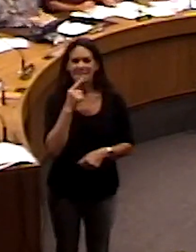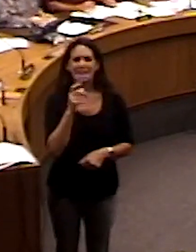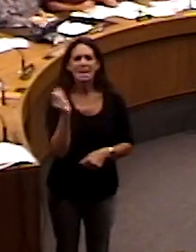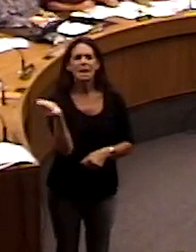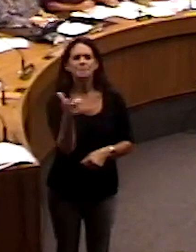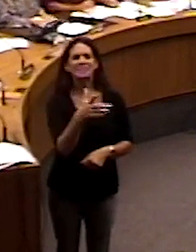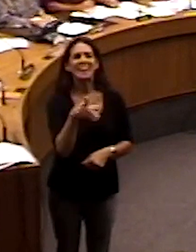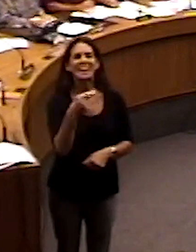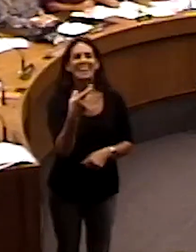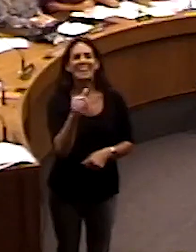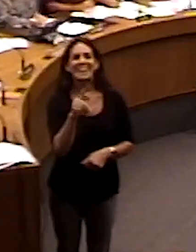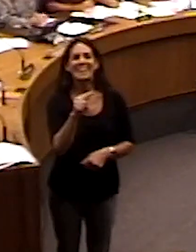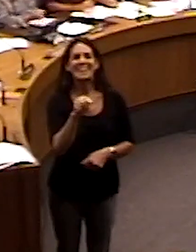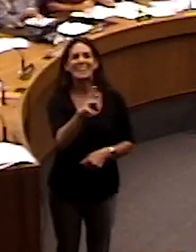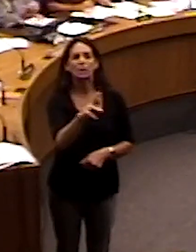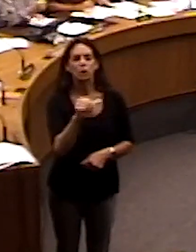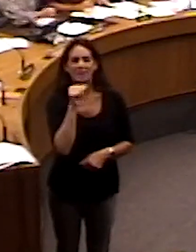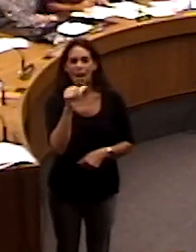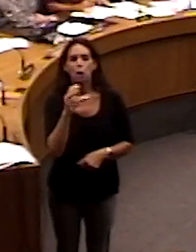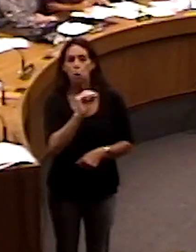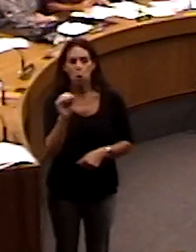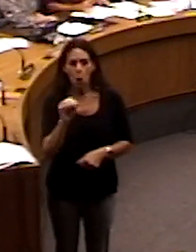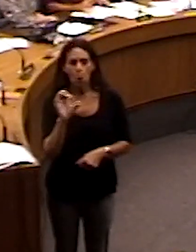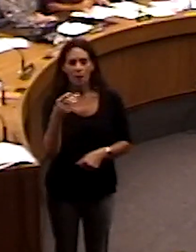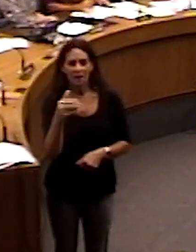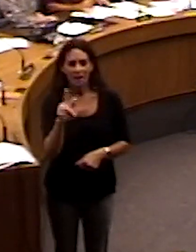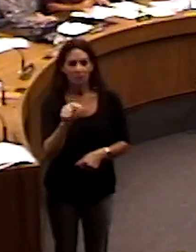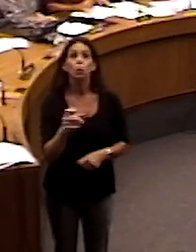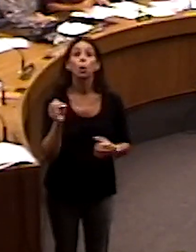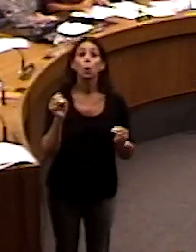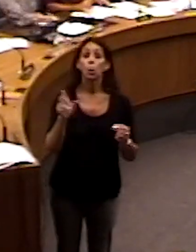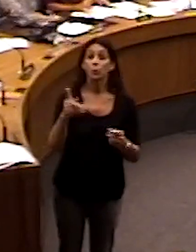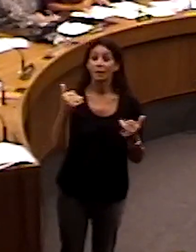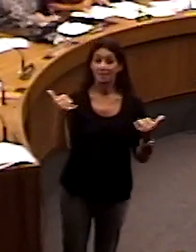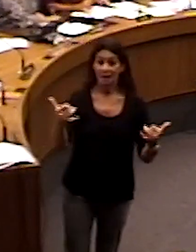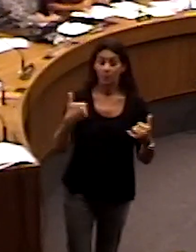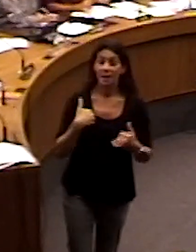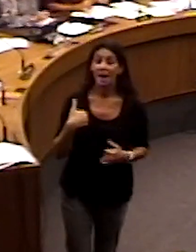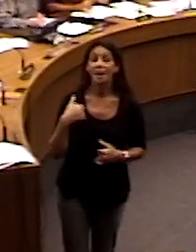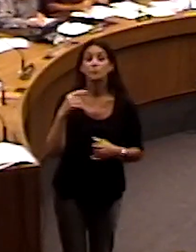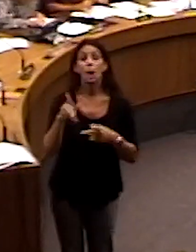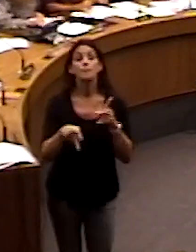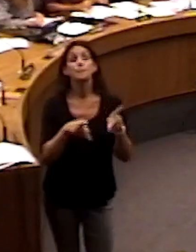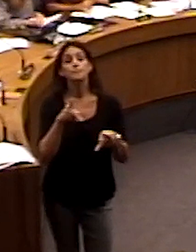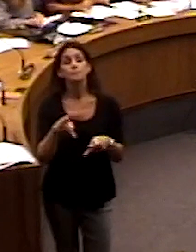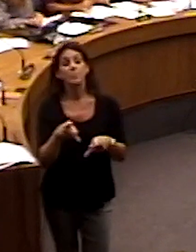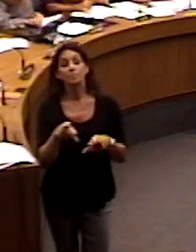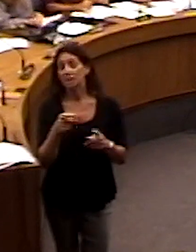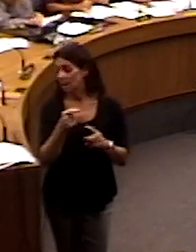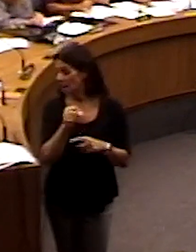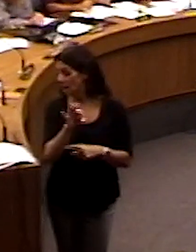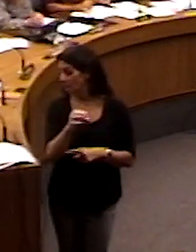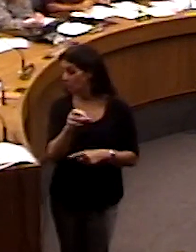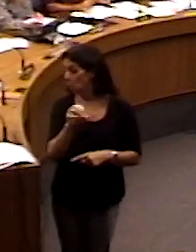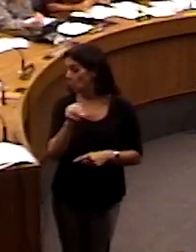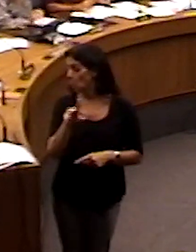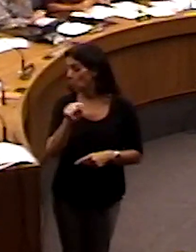hitter. All right. We have got a public hearing on Ordinance 27. Mr. Friedman.